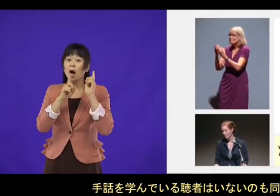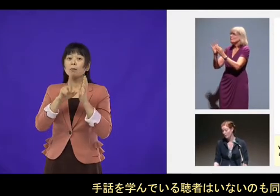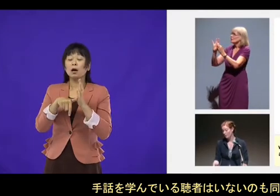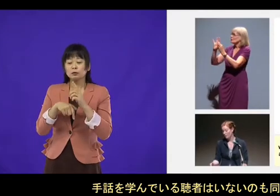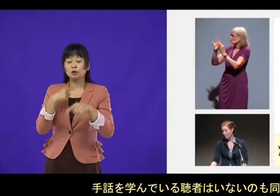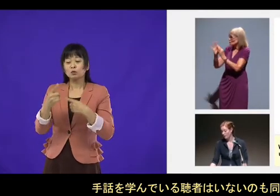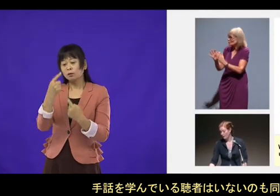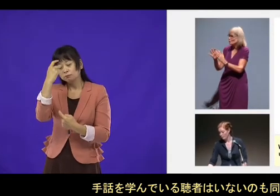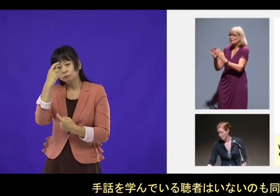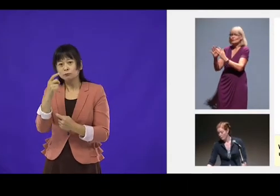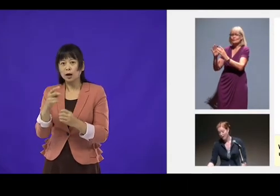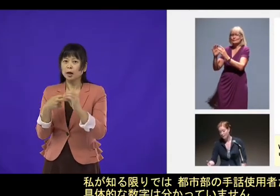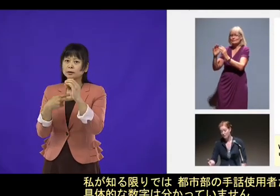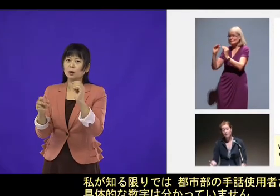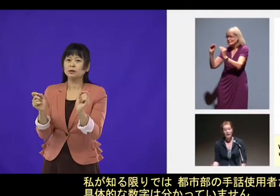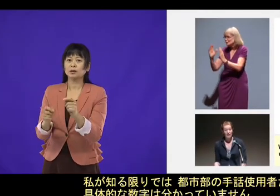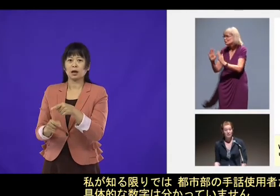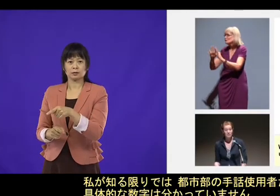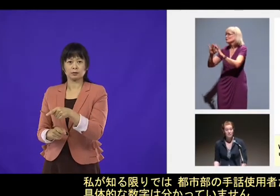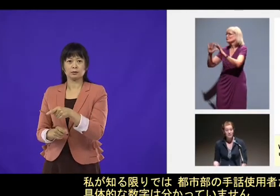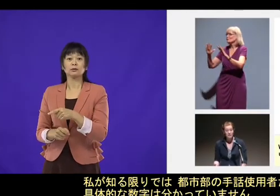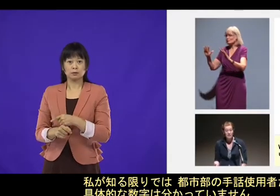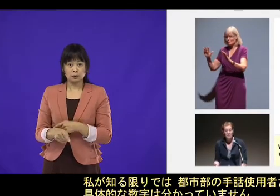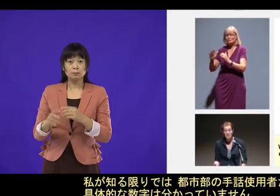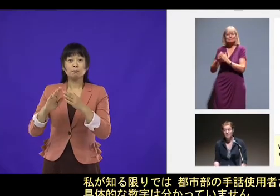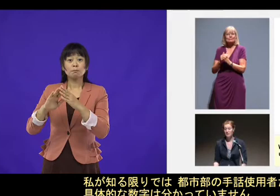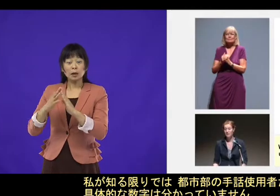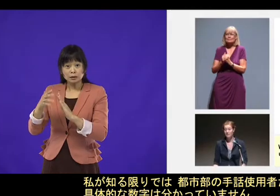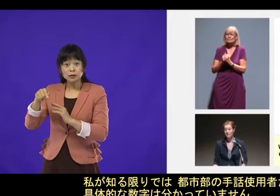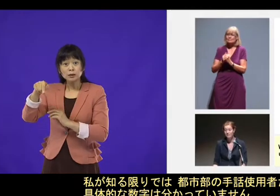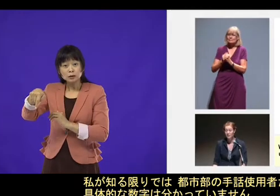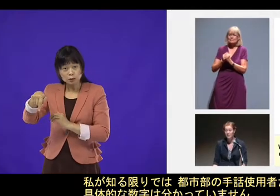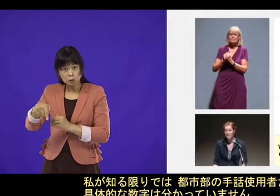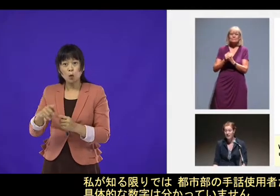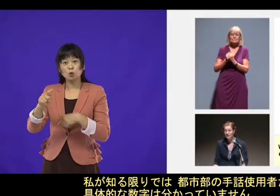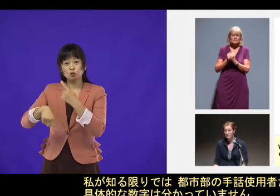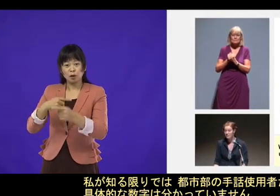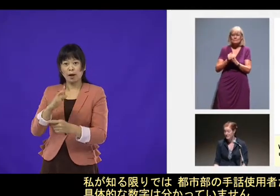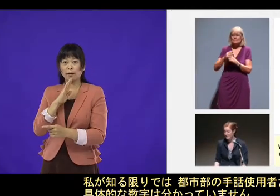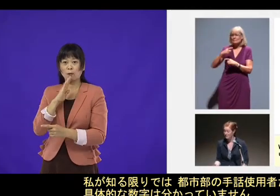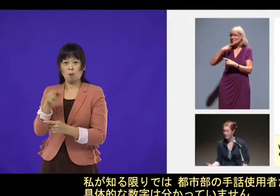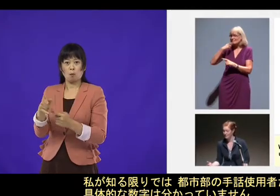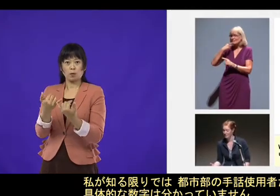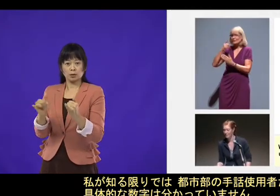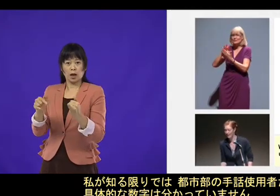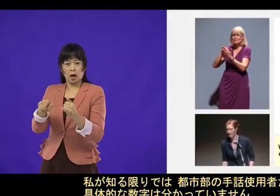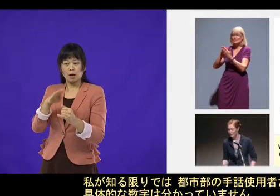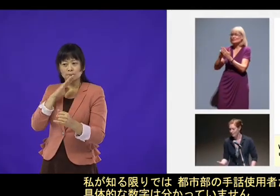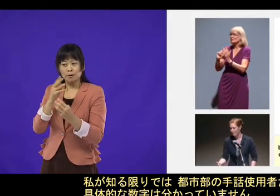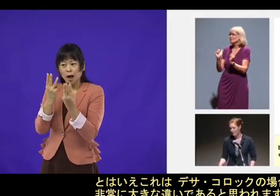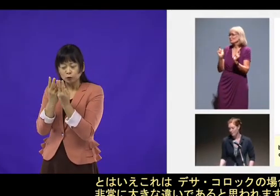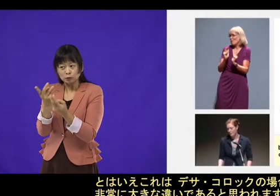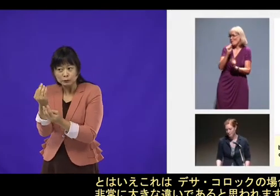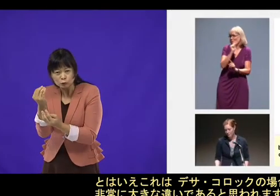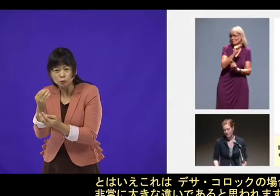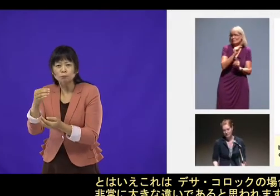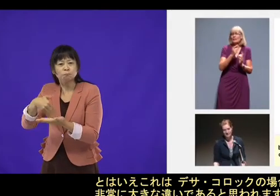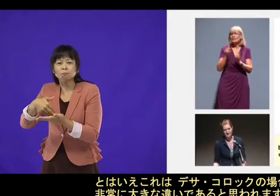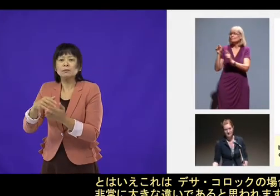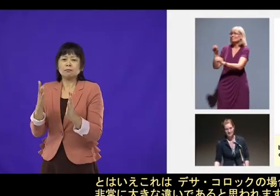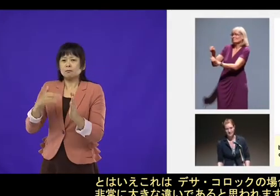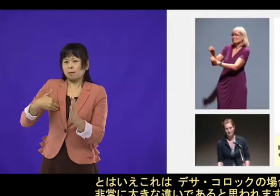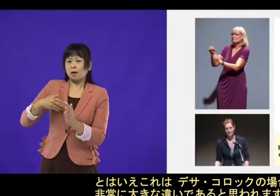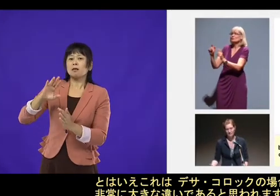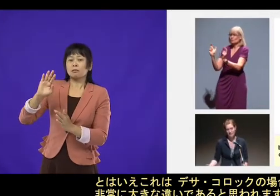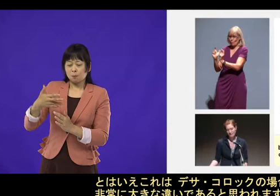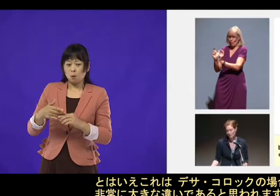sign. We actually don't have specific numbers on urban signing communities, as far as I'm aware of, but it would appear that this